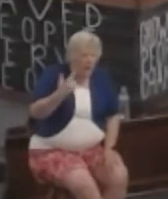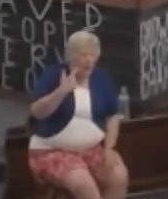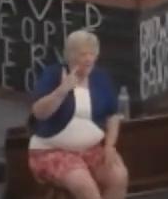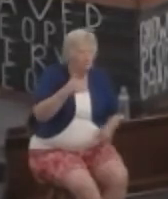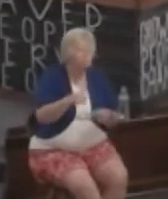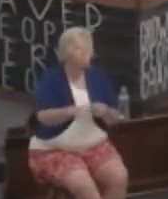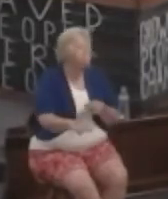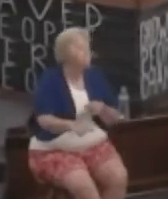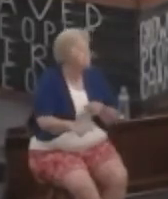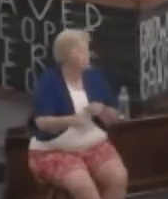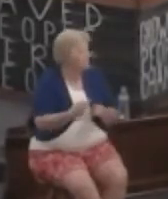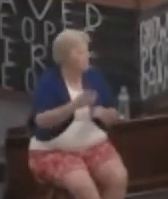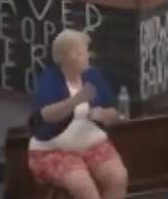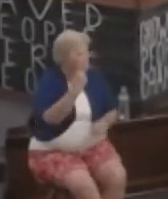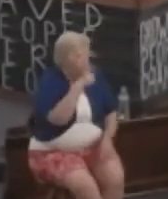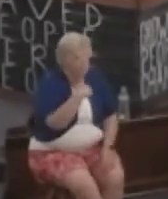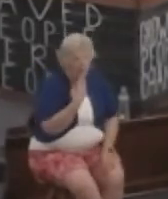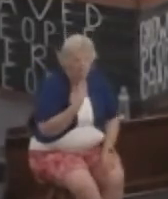out of your mouth?